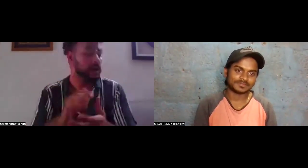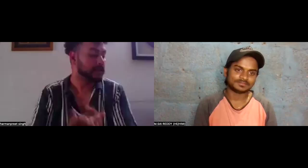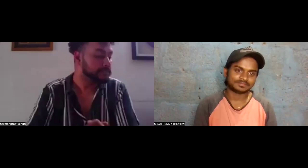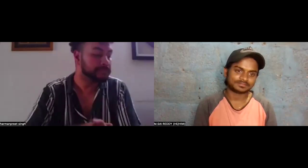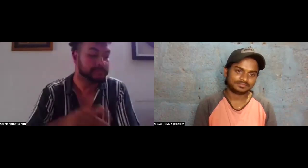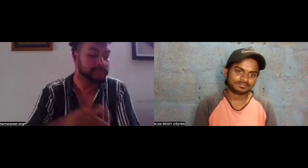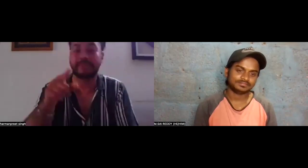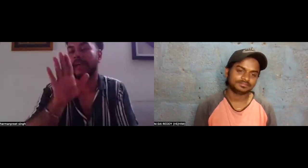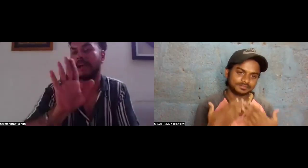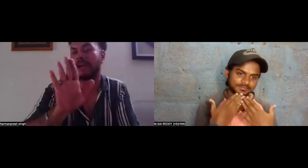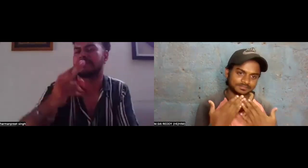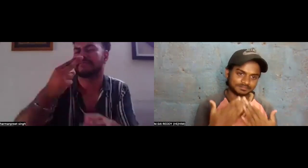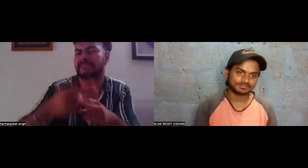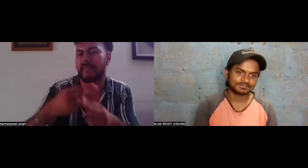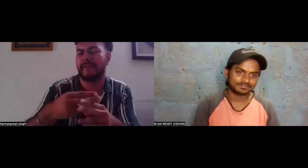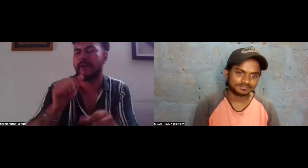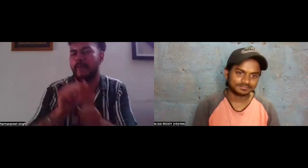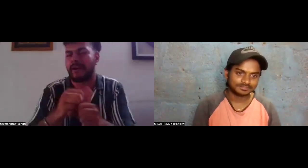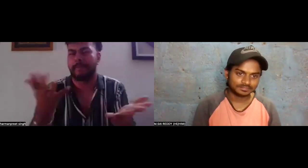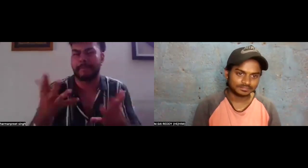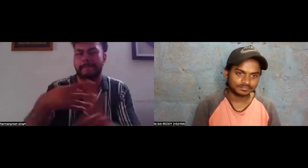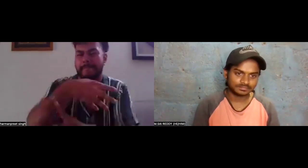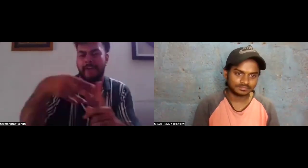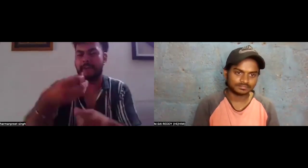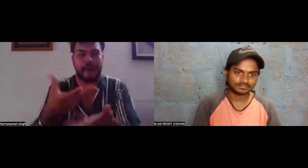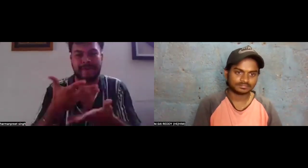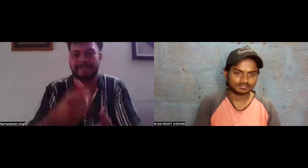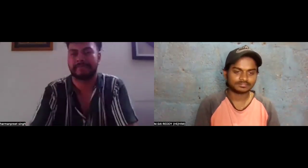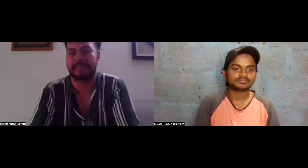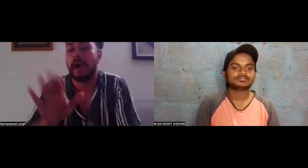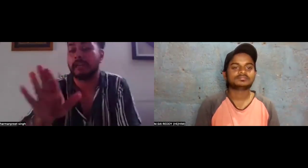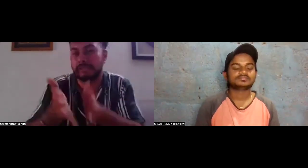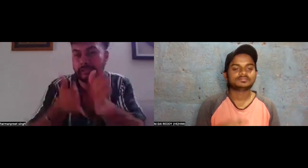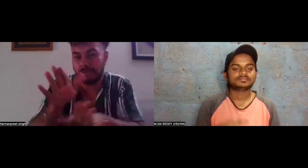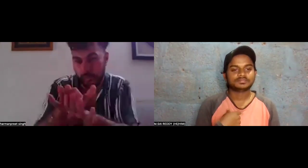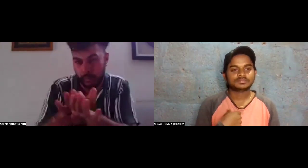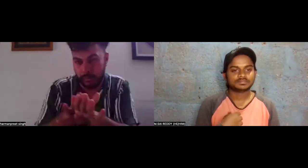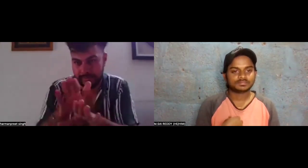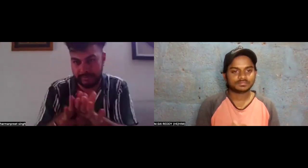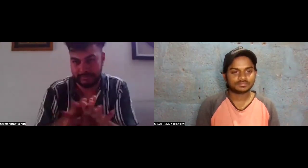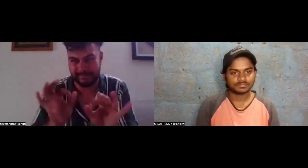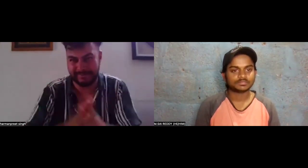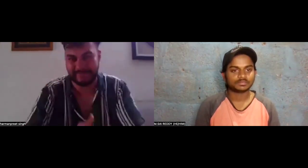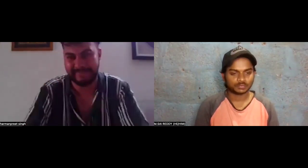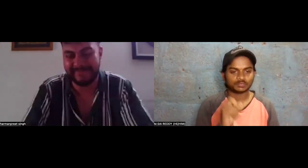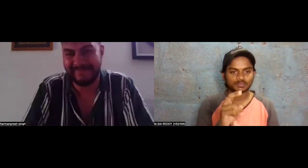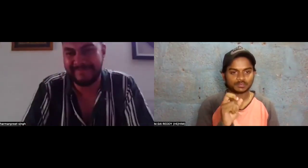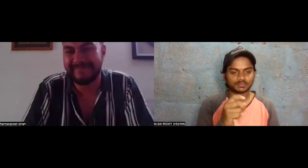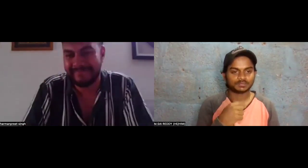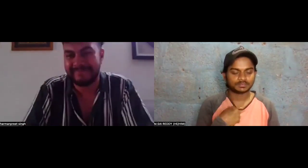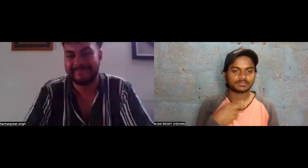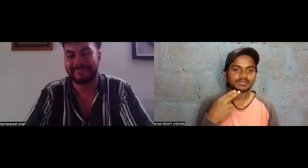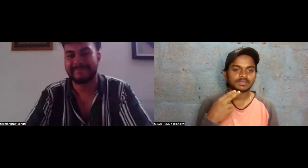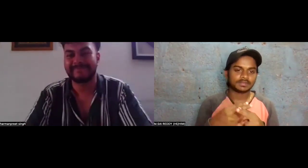panel discussion. Thank you so much for being here. Thank you. Could you please share your background? Just sign